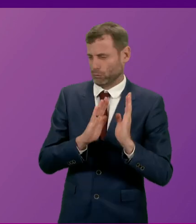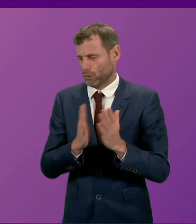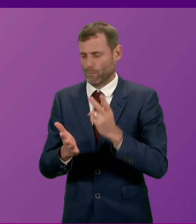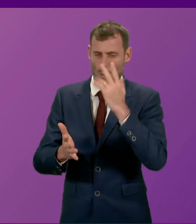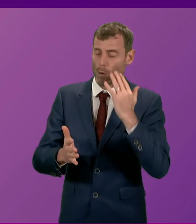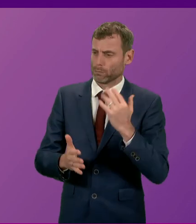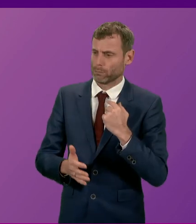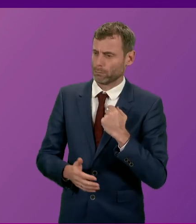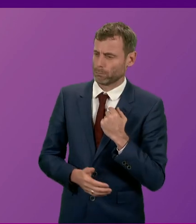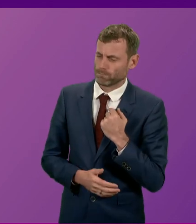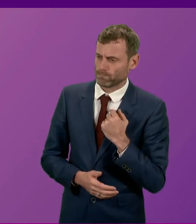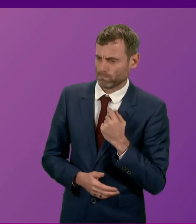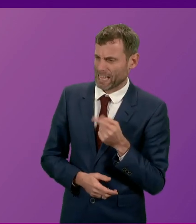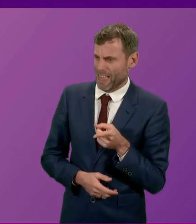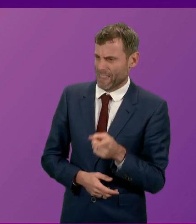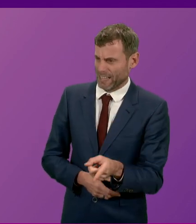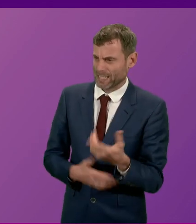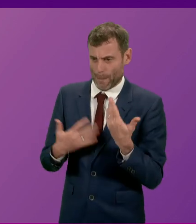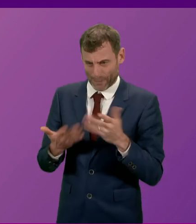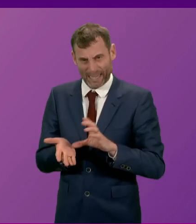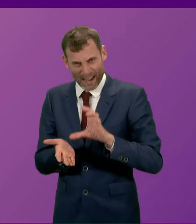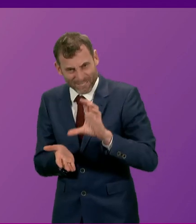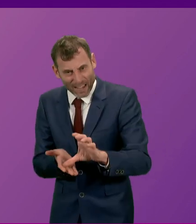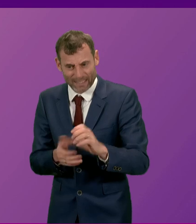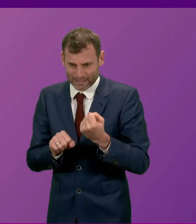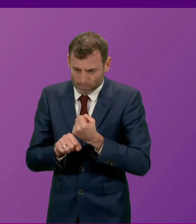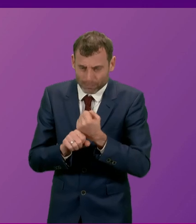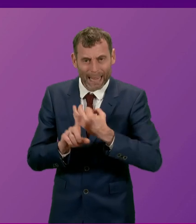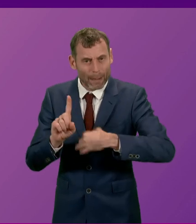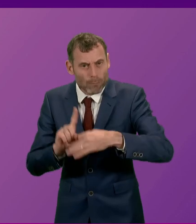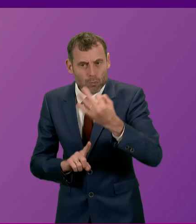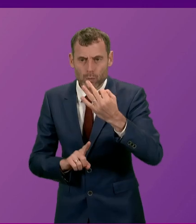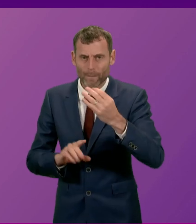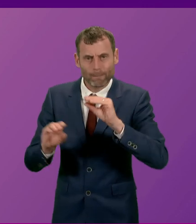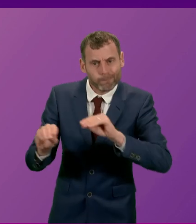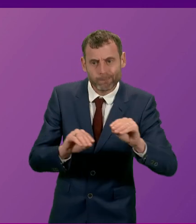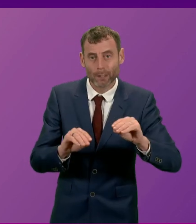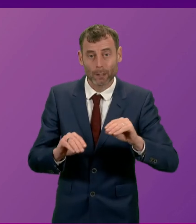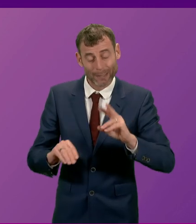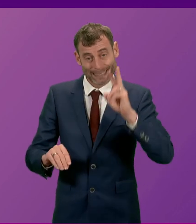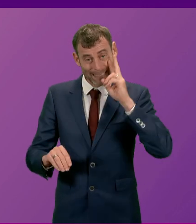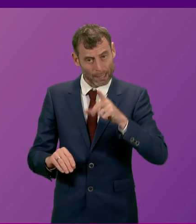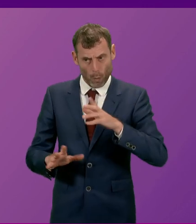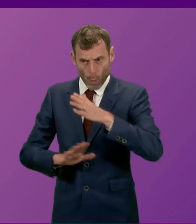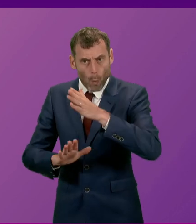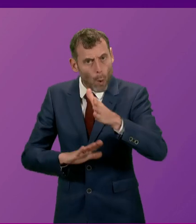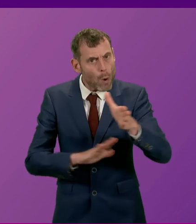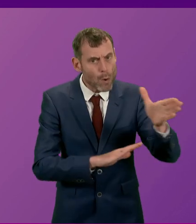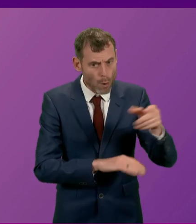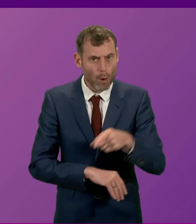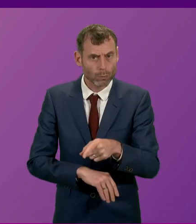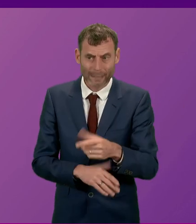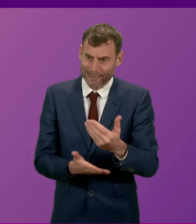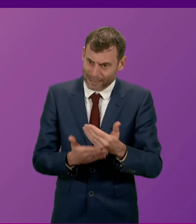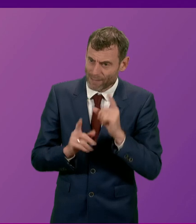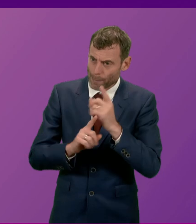service has attracted investment and the service continues to perform well and to deliver safety and security to the